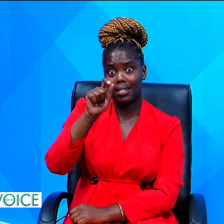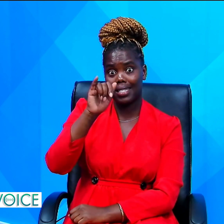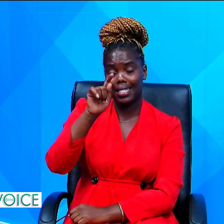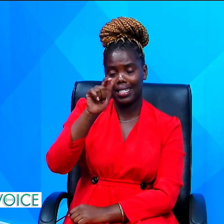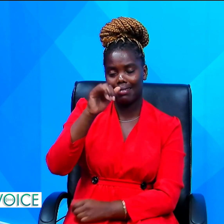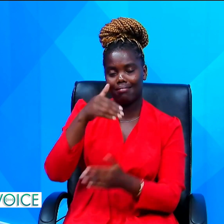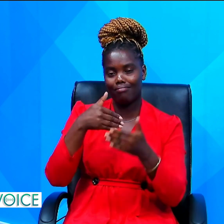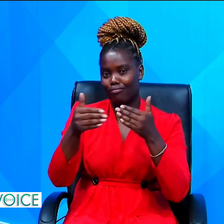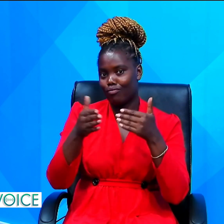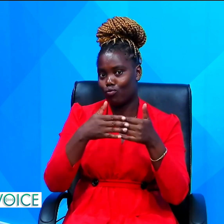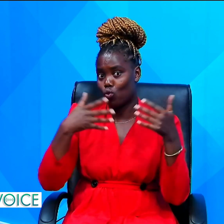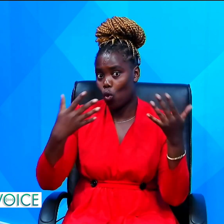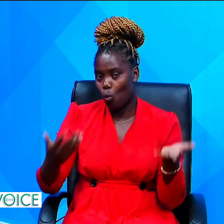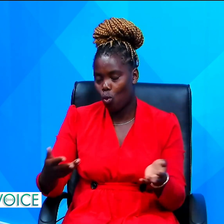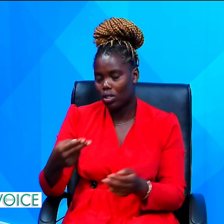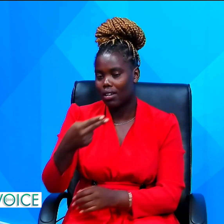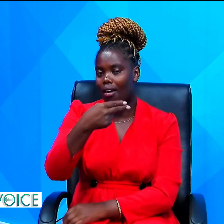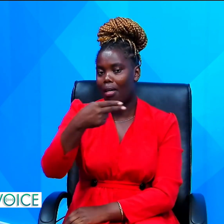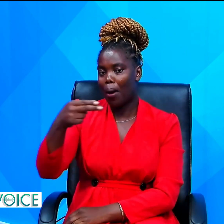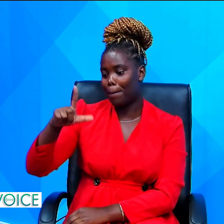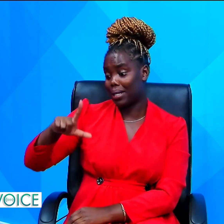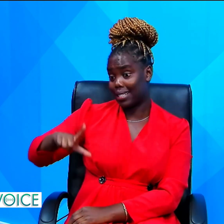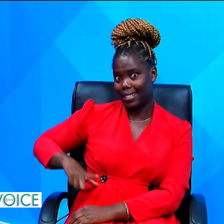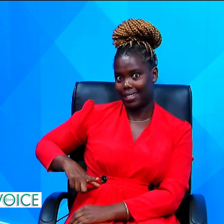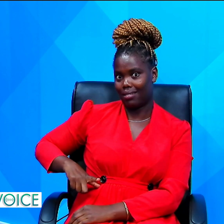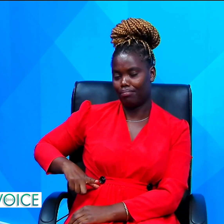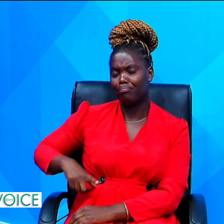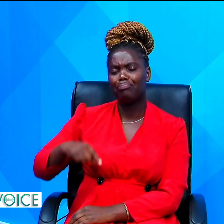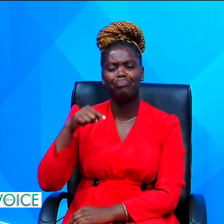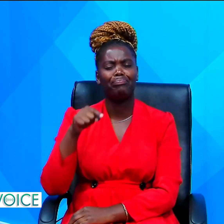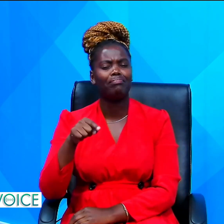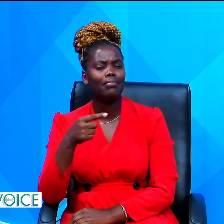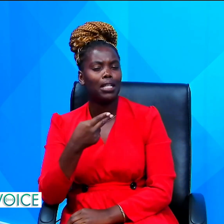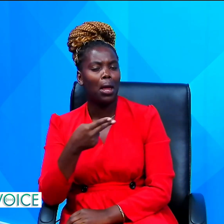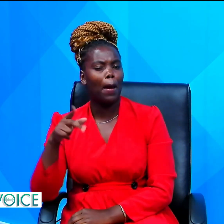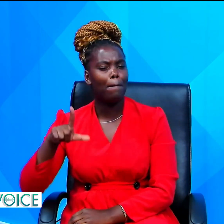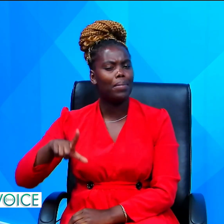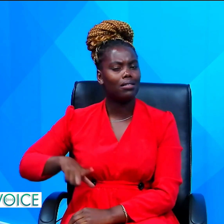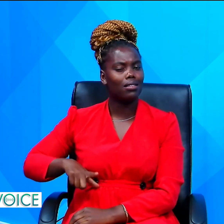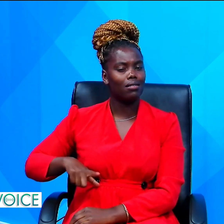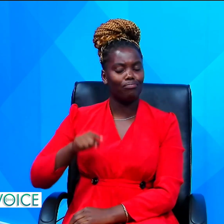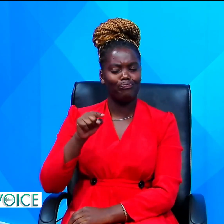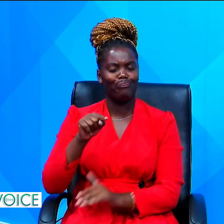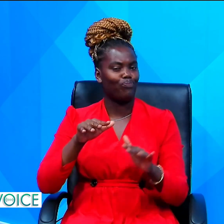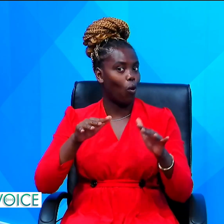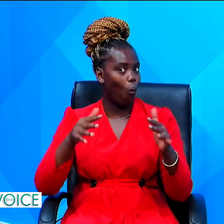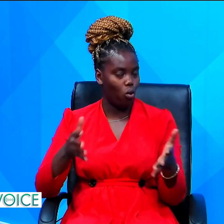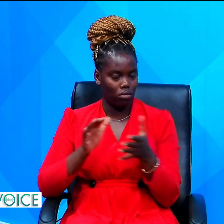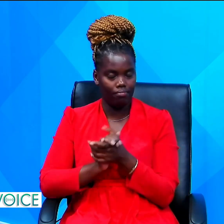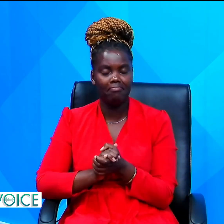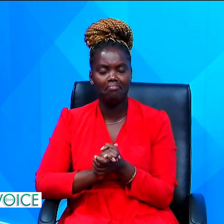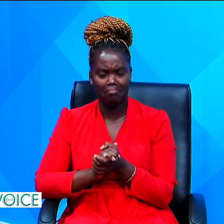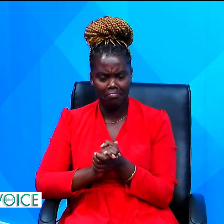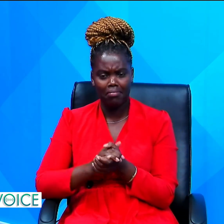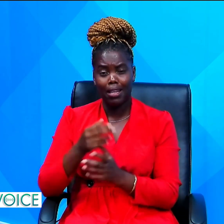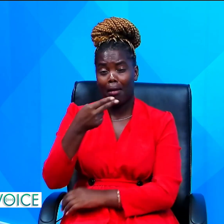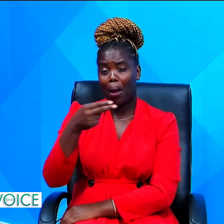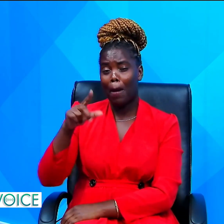And that is the sign name of hepatitis for today. Hepatitis, what is hepatitis?